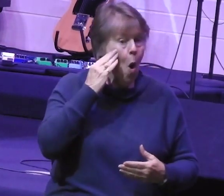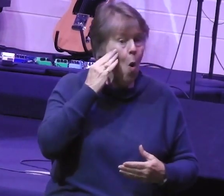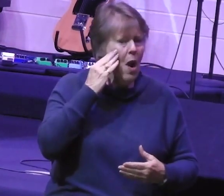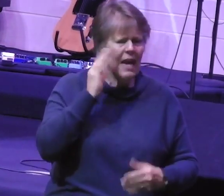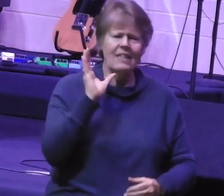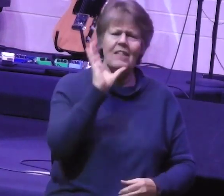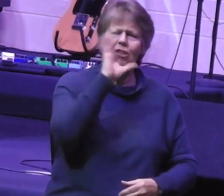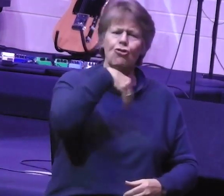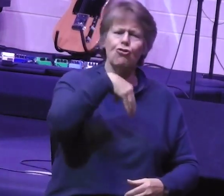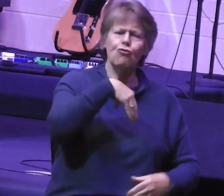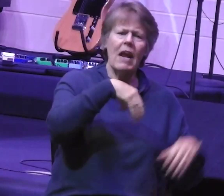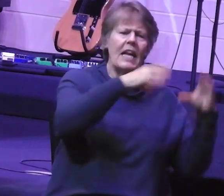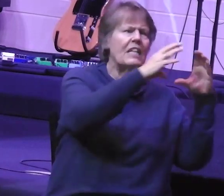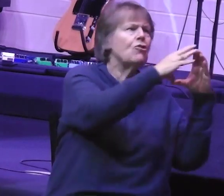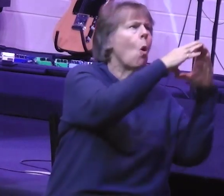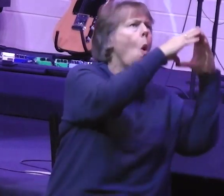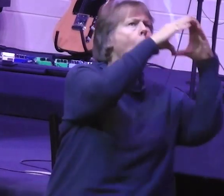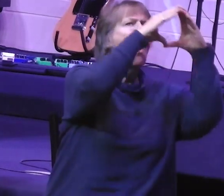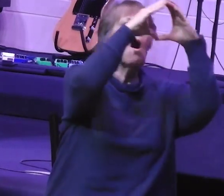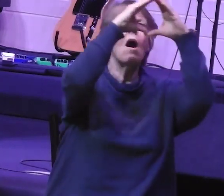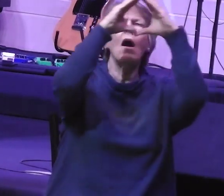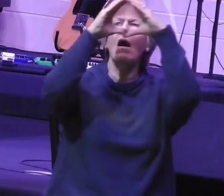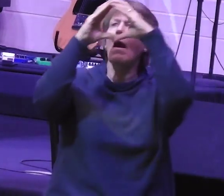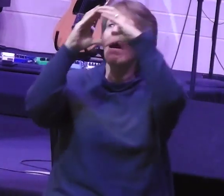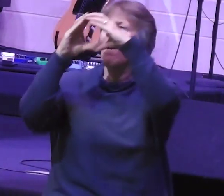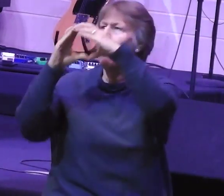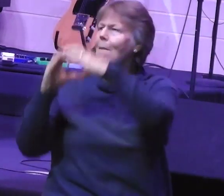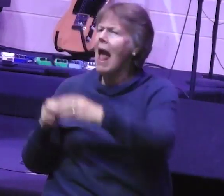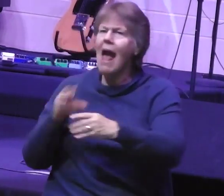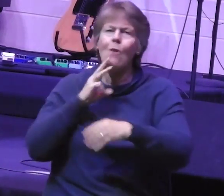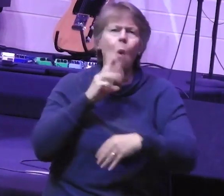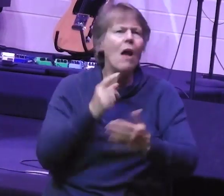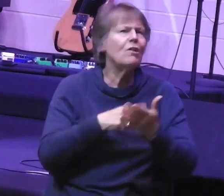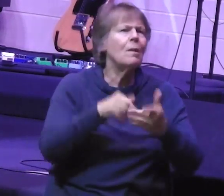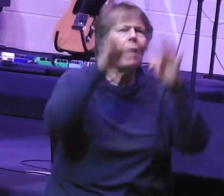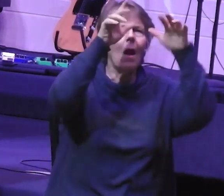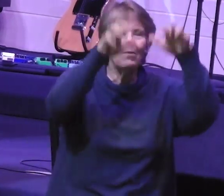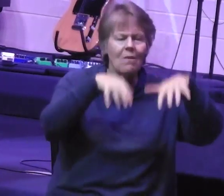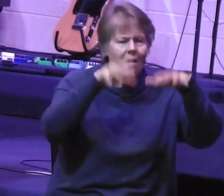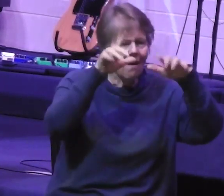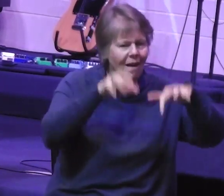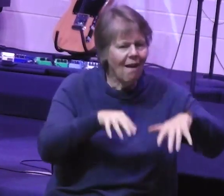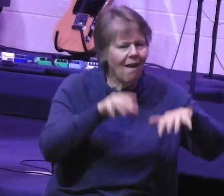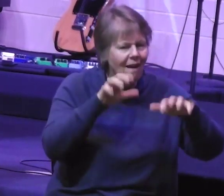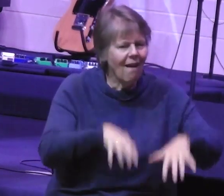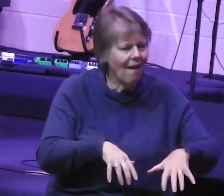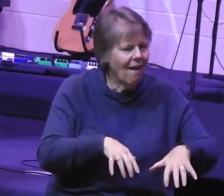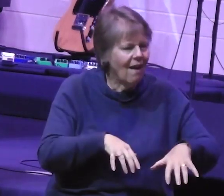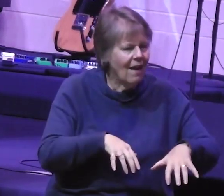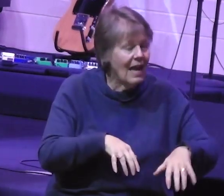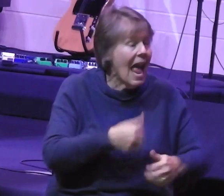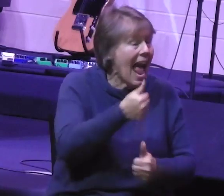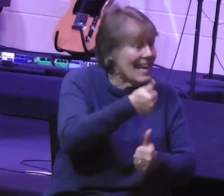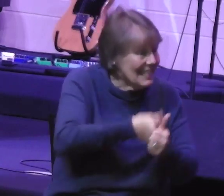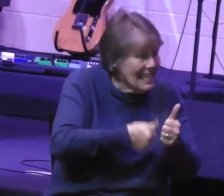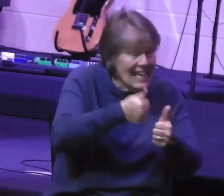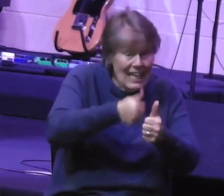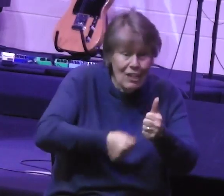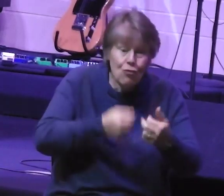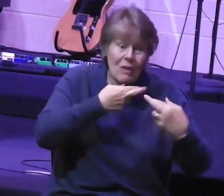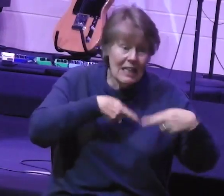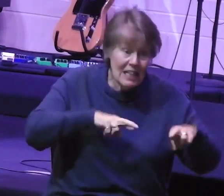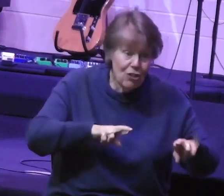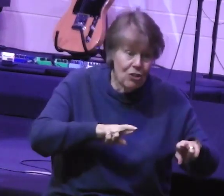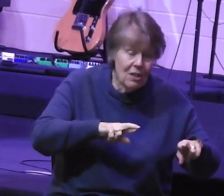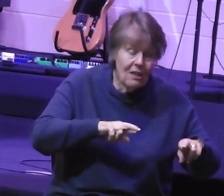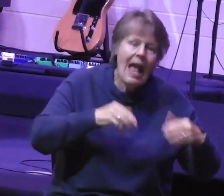of the many, many, many religions of that day. And every religion had a different way to convince the